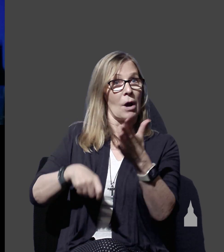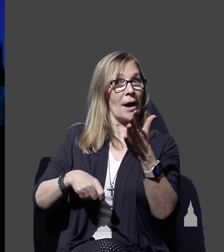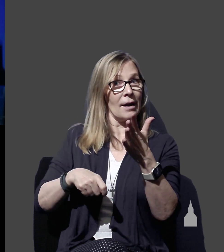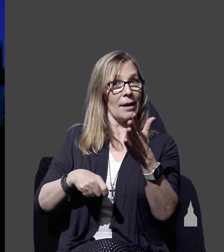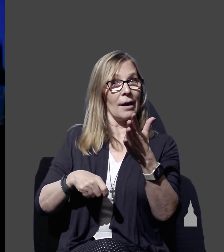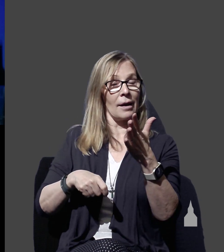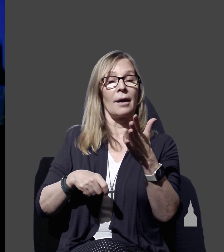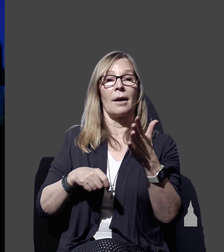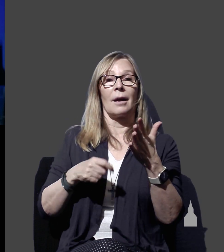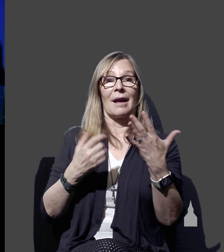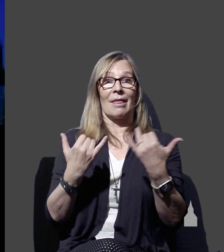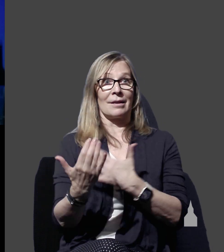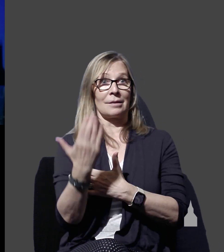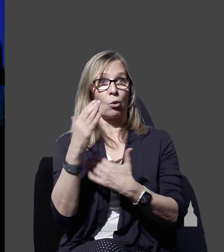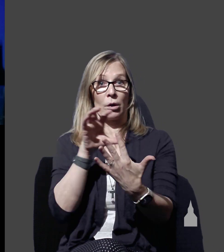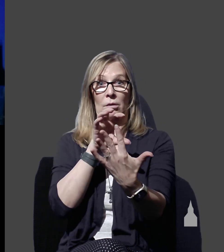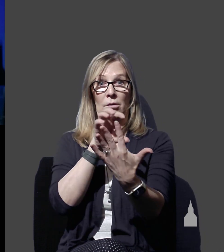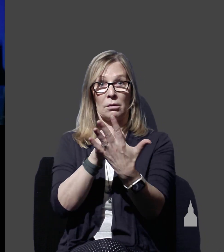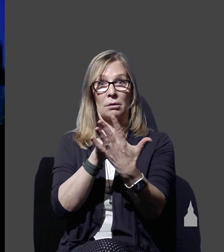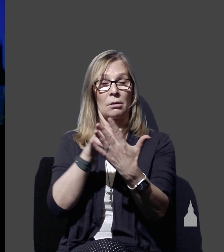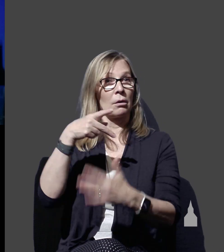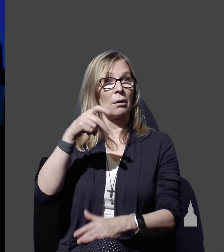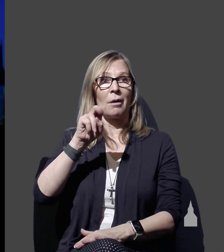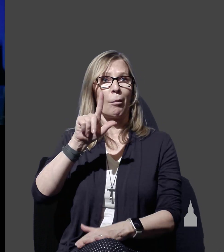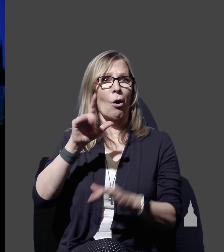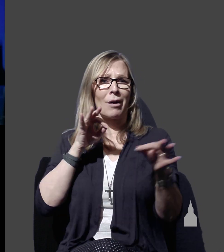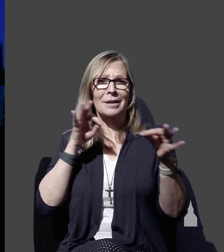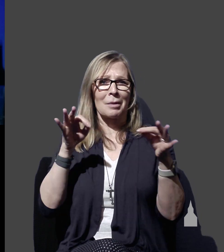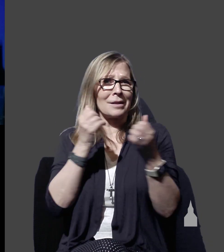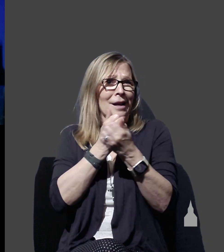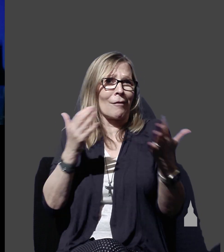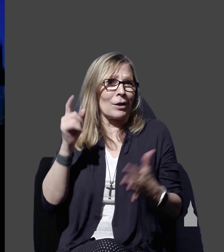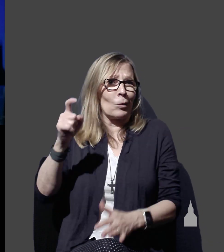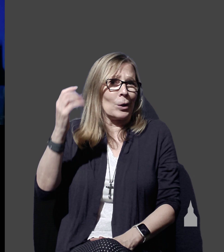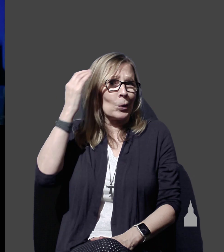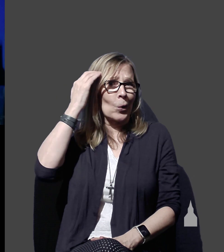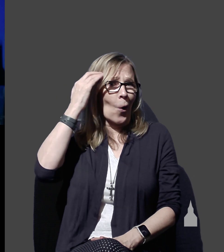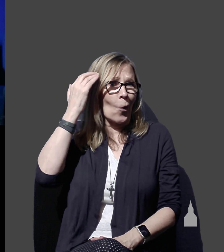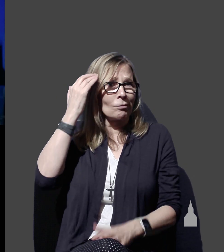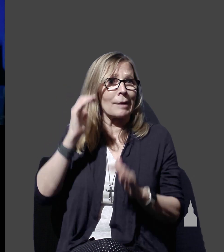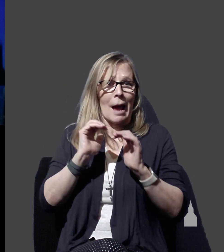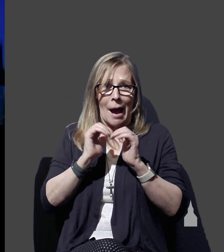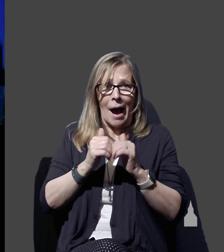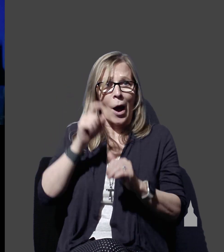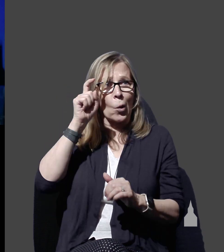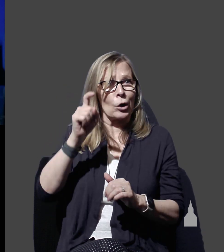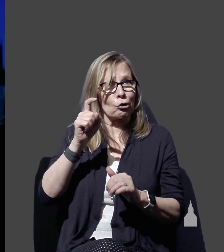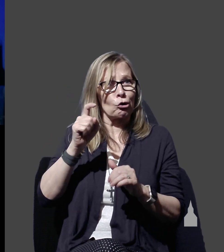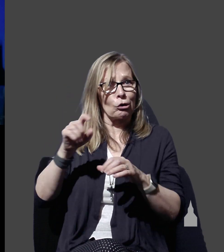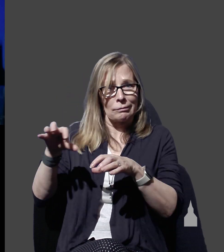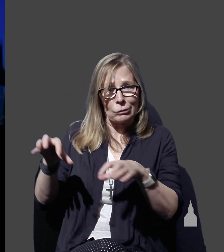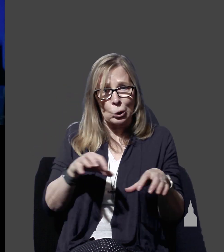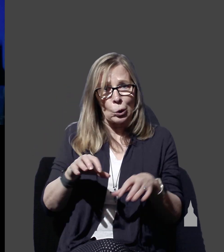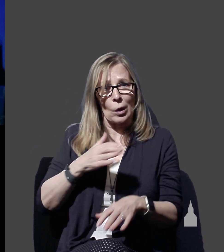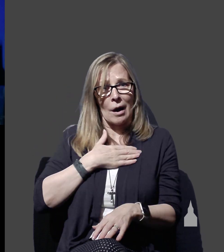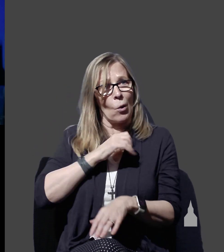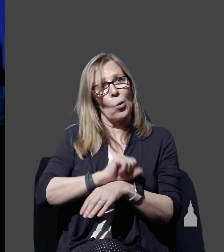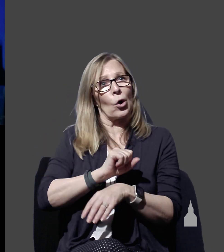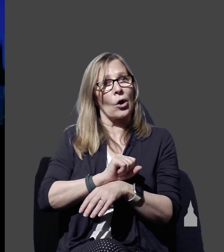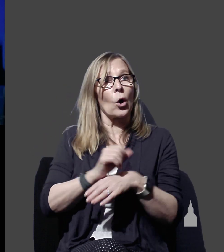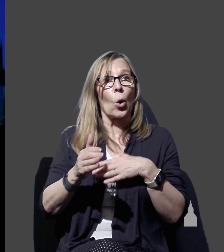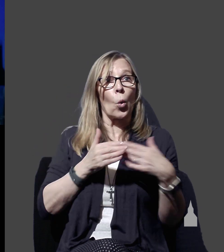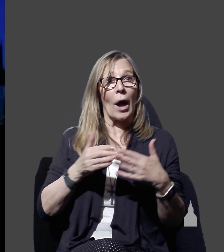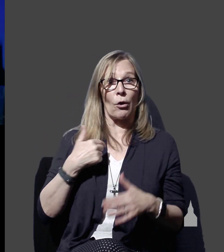these verses that we're covering this morning, he tells us really all we need to know about how to do our work, whether we are